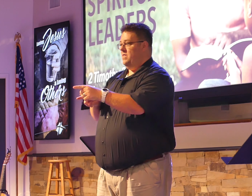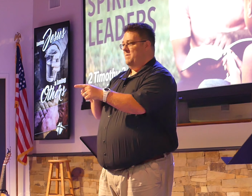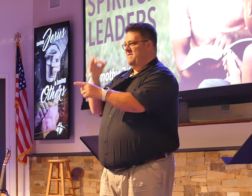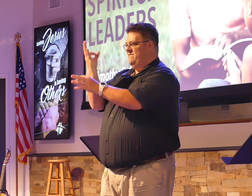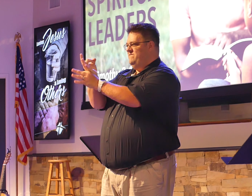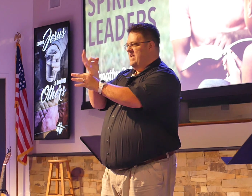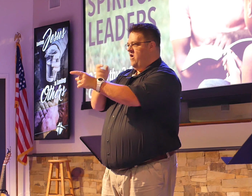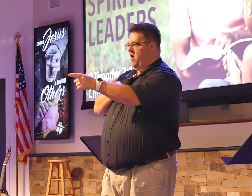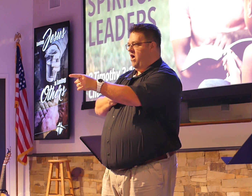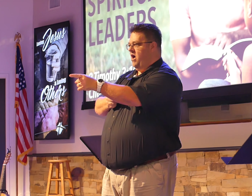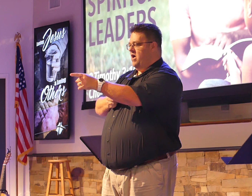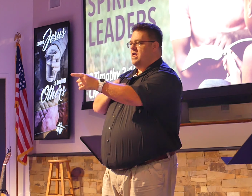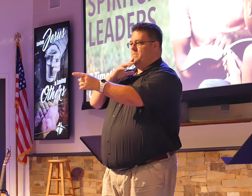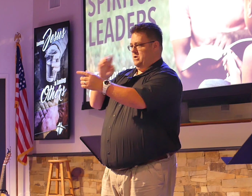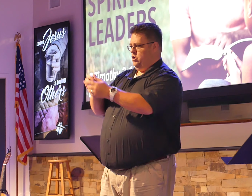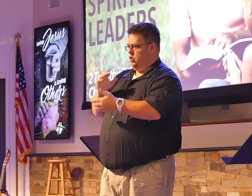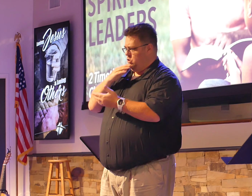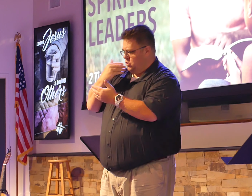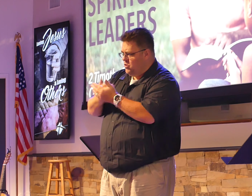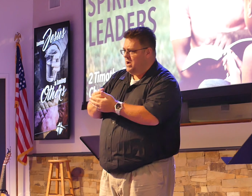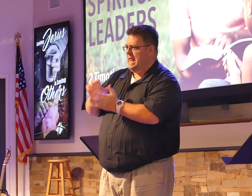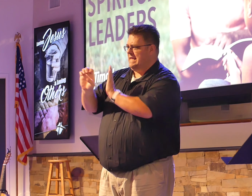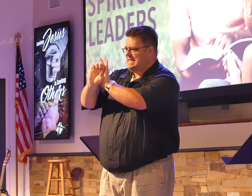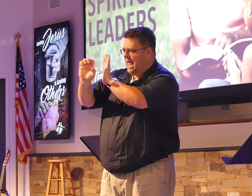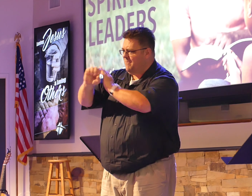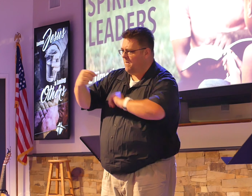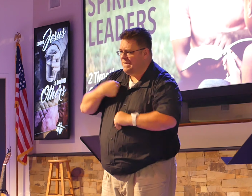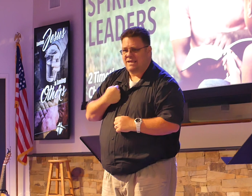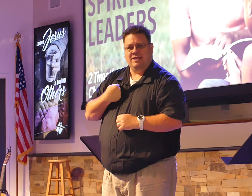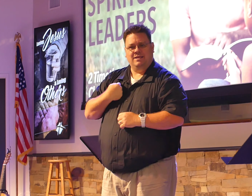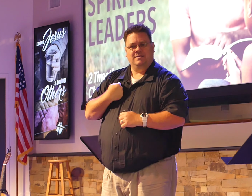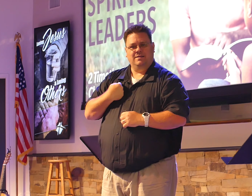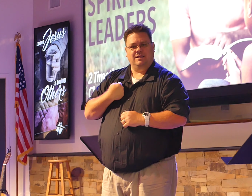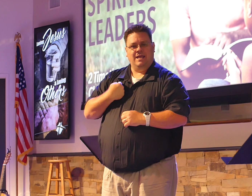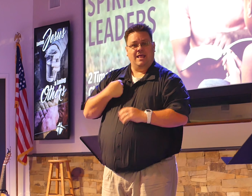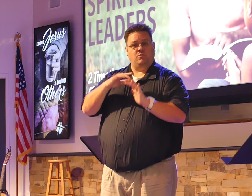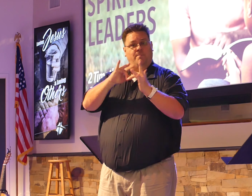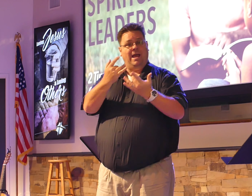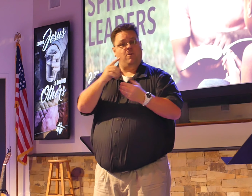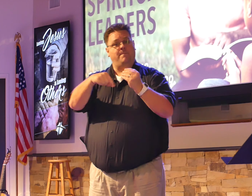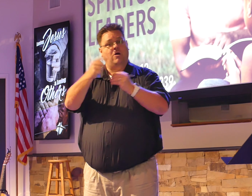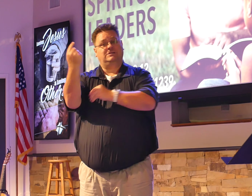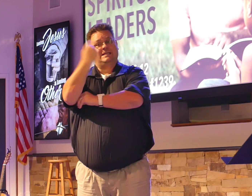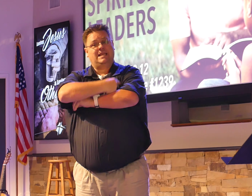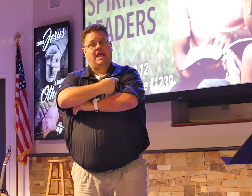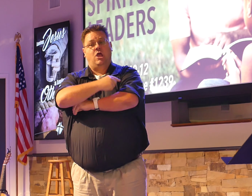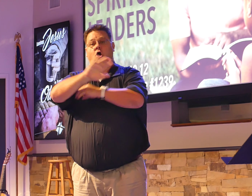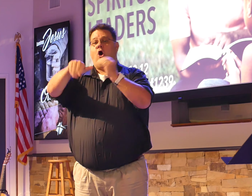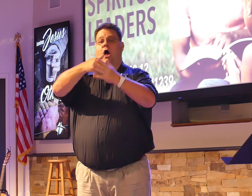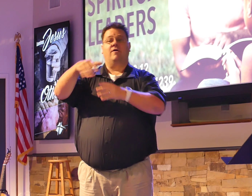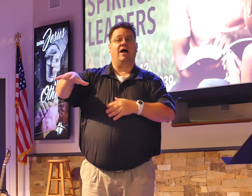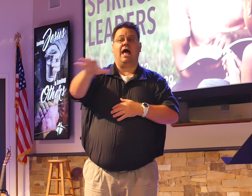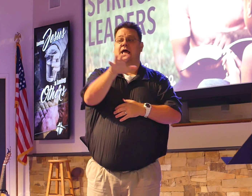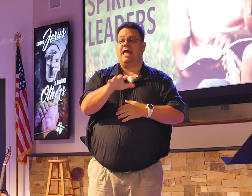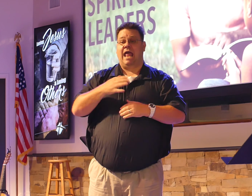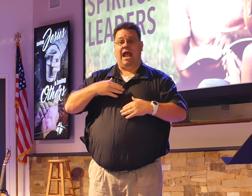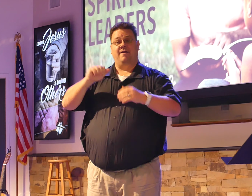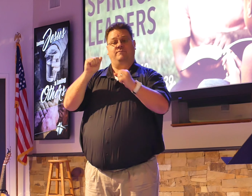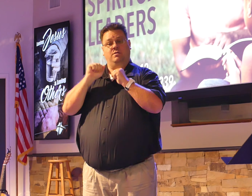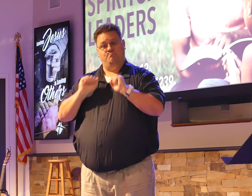have been exemplary. And that's what our text is about today. You see, all of us in here have the ability to influence